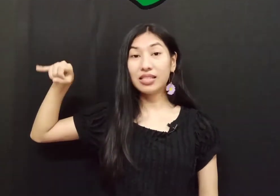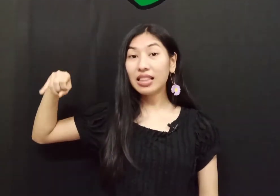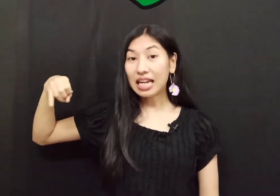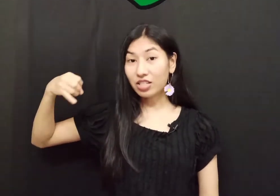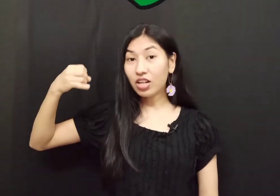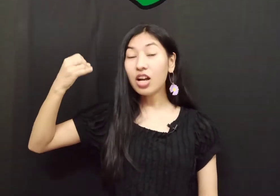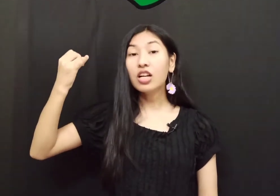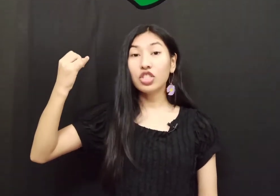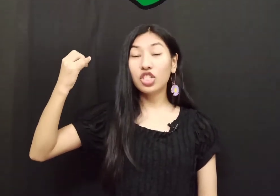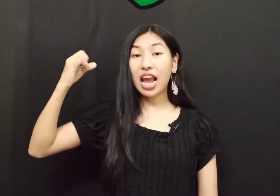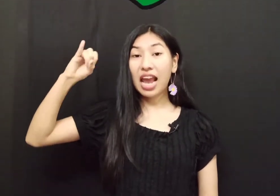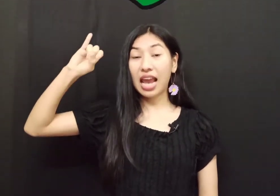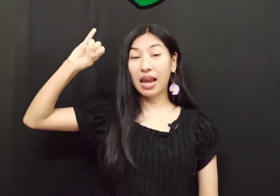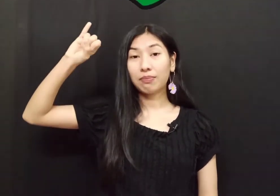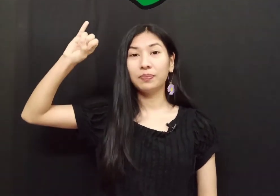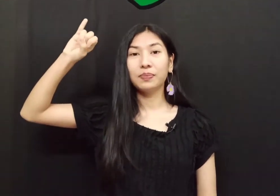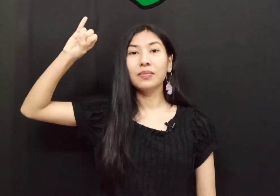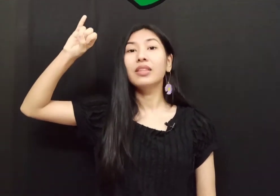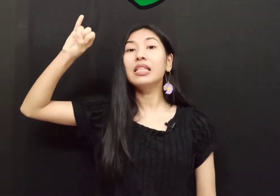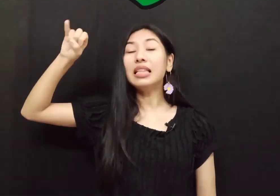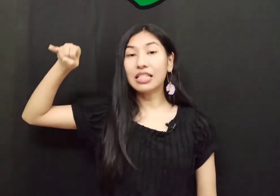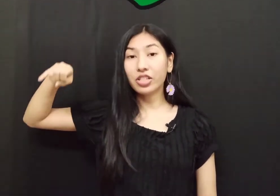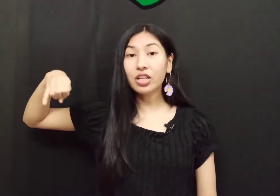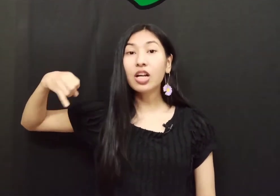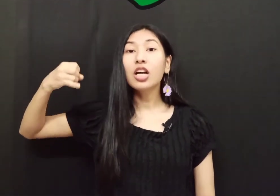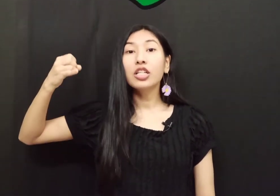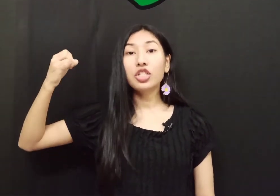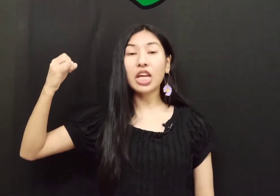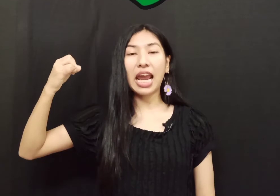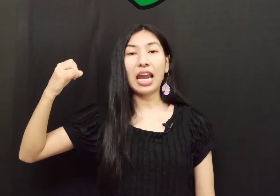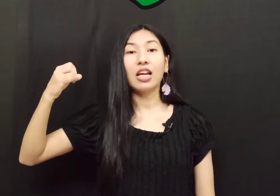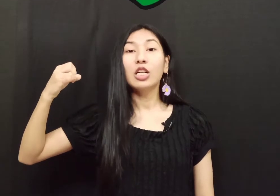this is the letter J. The letter J.